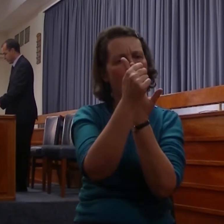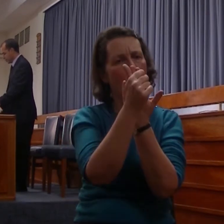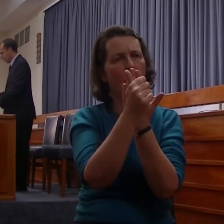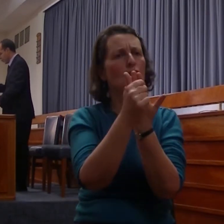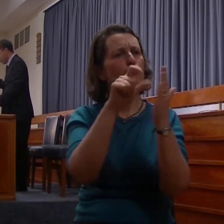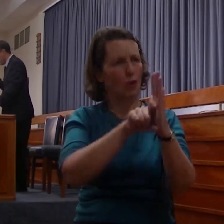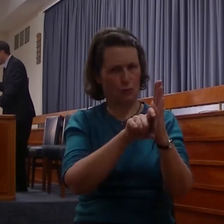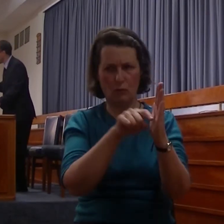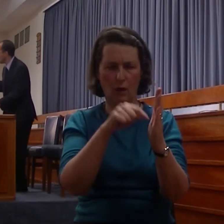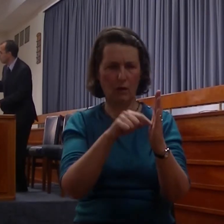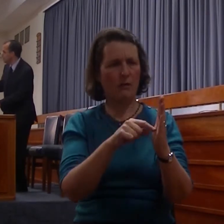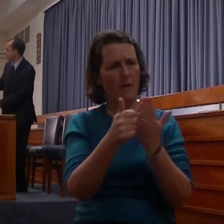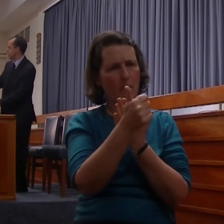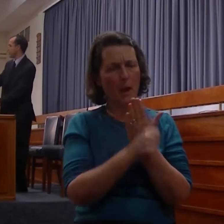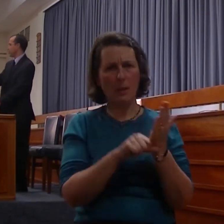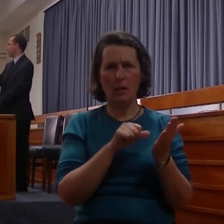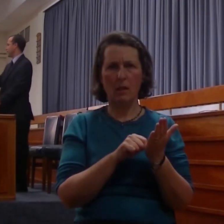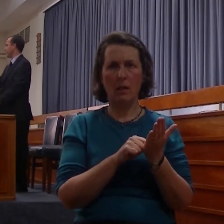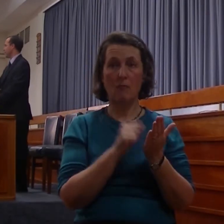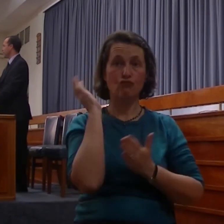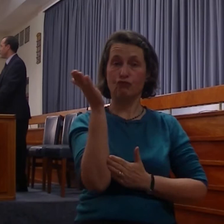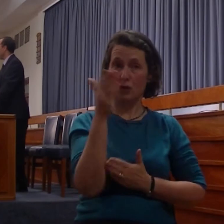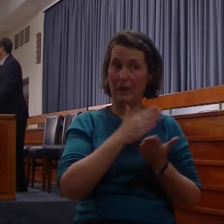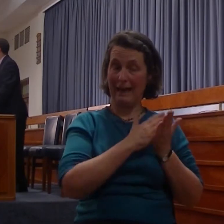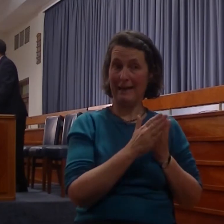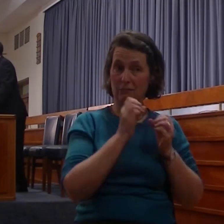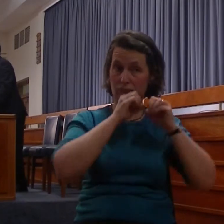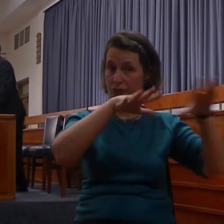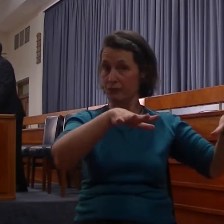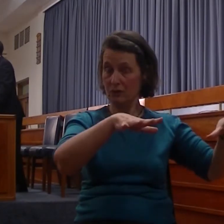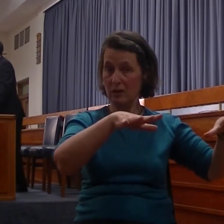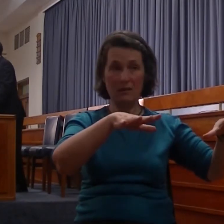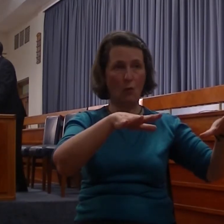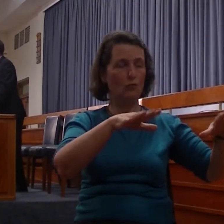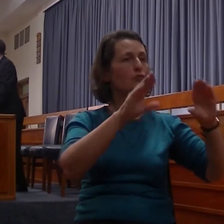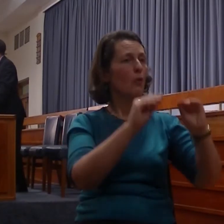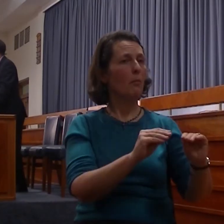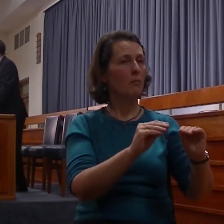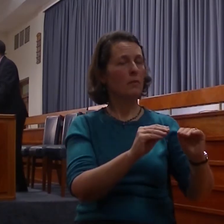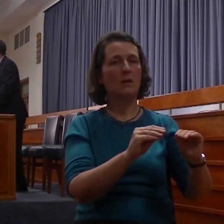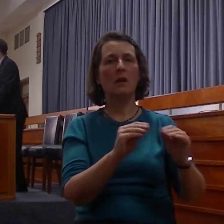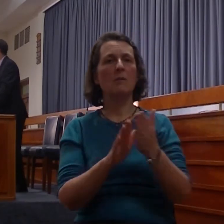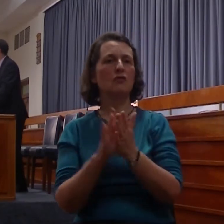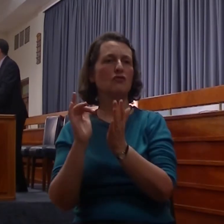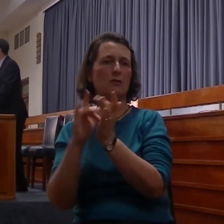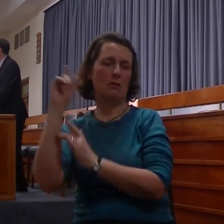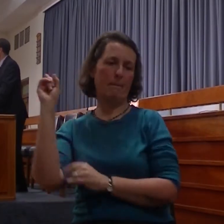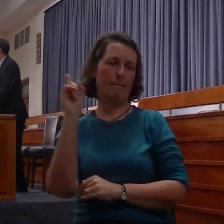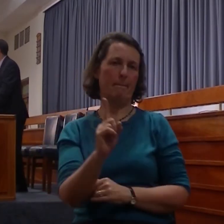church. When a church fails to convey the true light of the Word of God, the Lord may remove